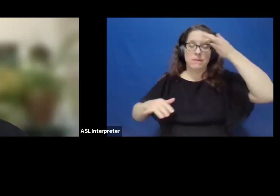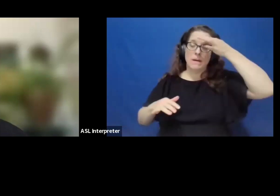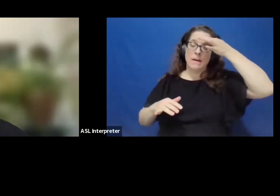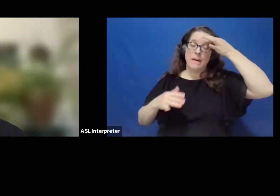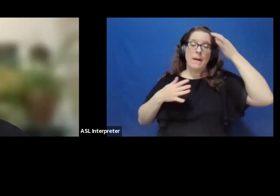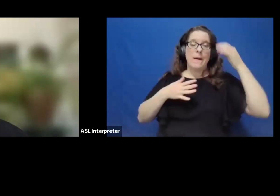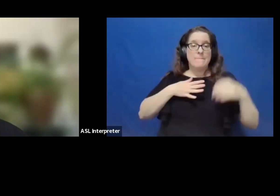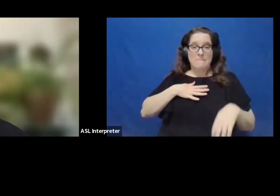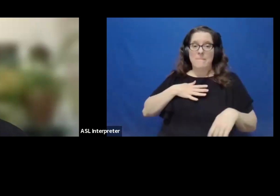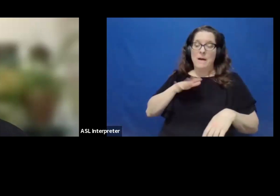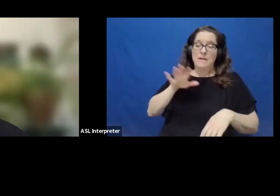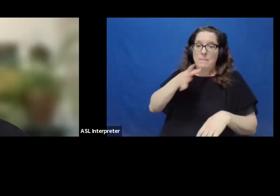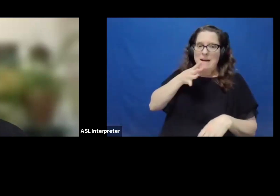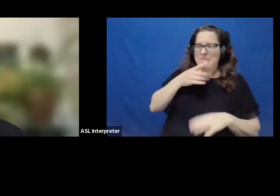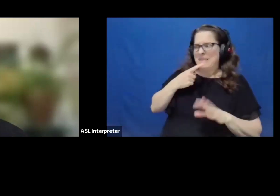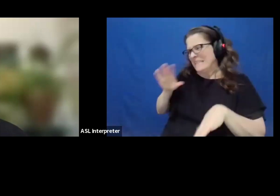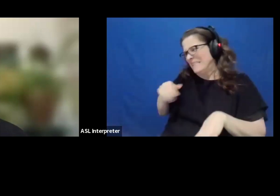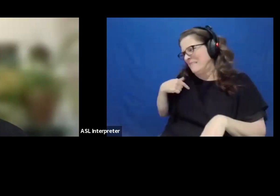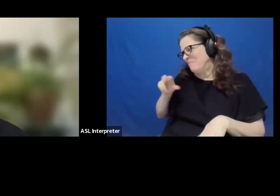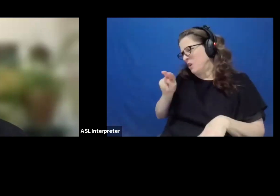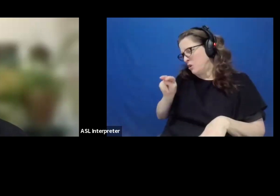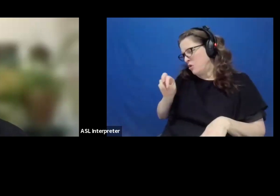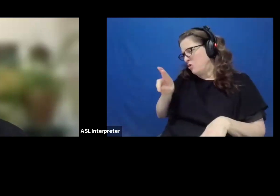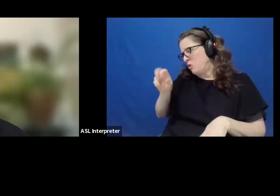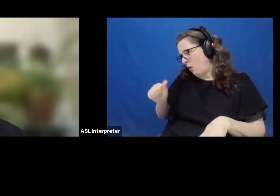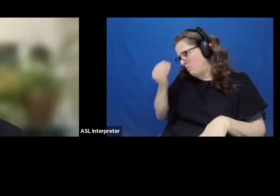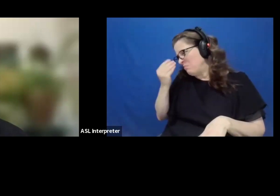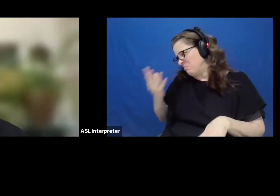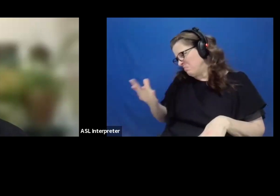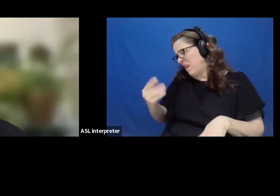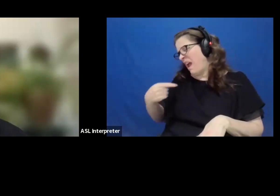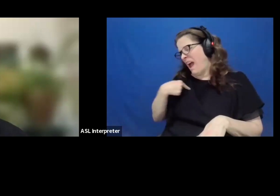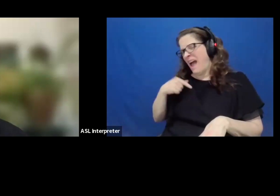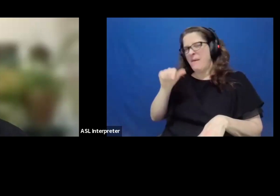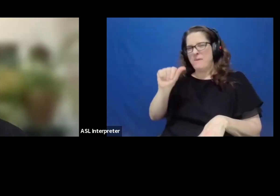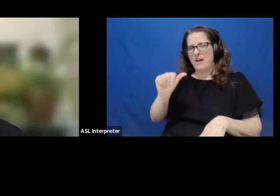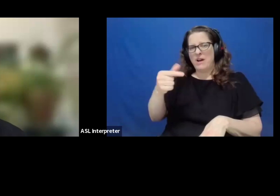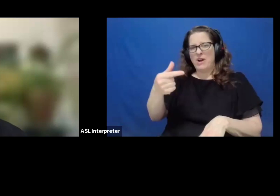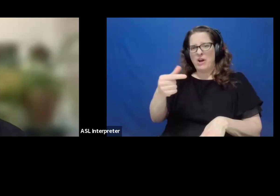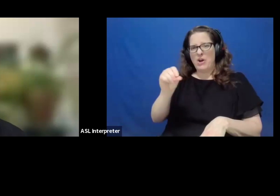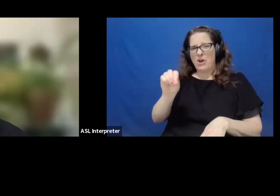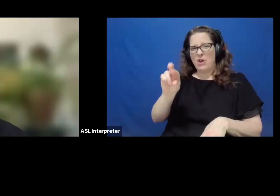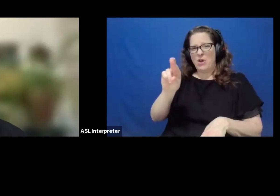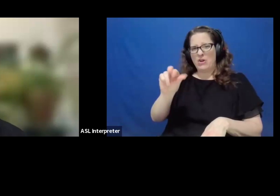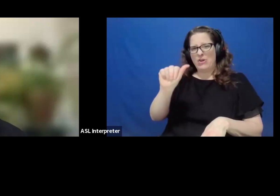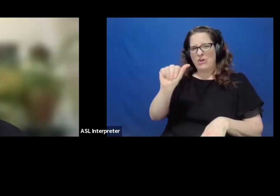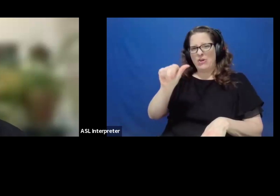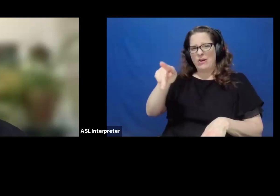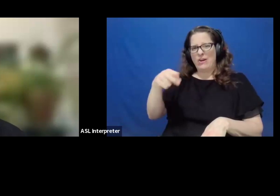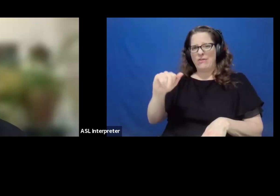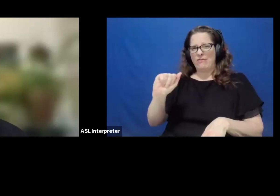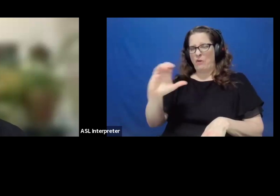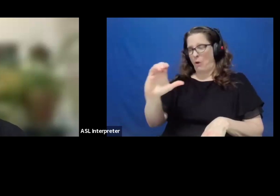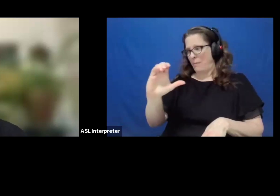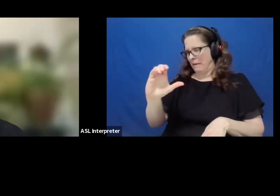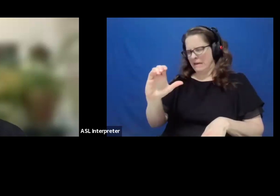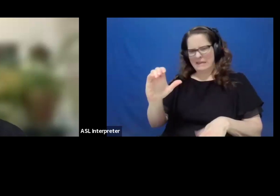agoraphobic in places like this." And if you're not familiar with all of your psychiatric